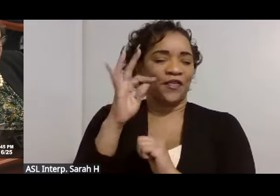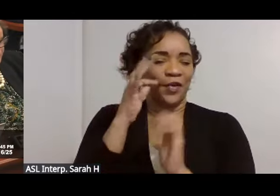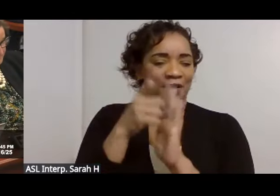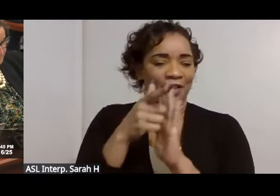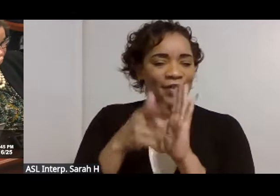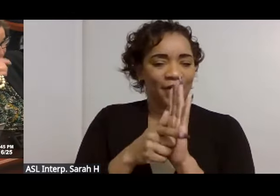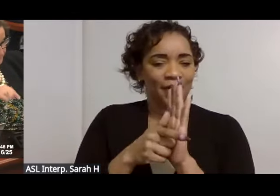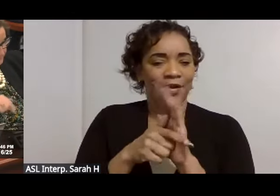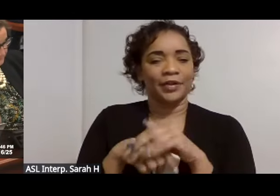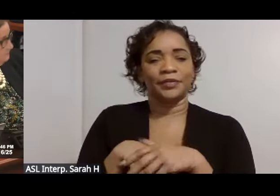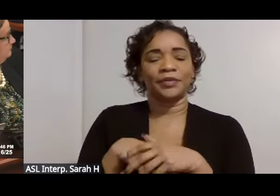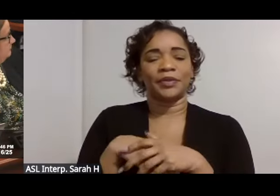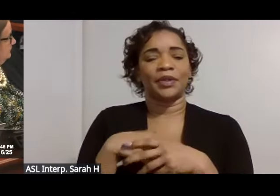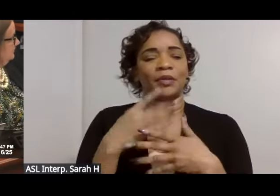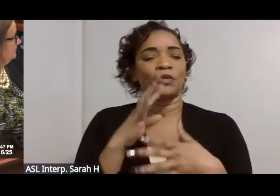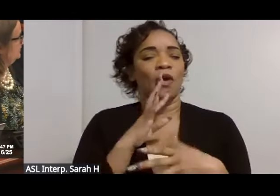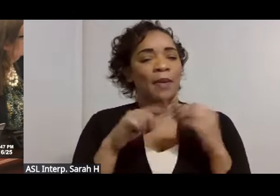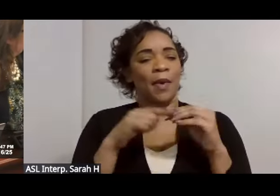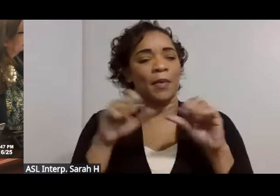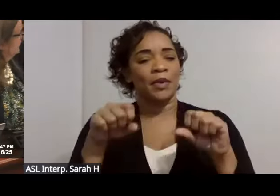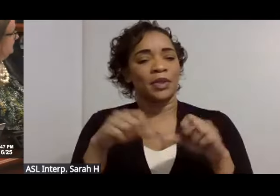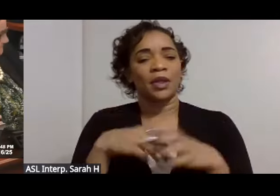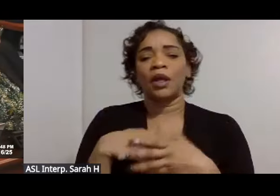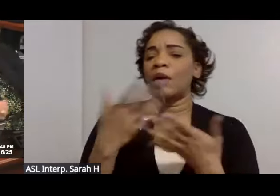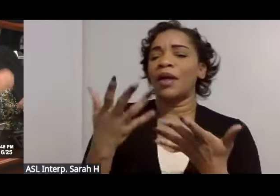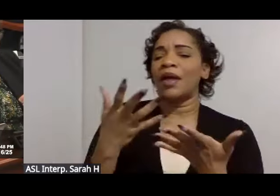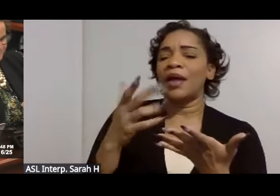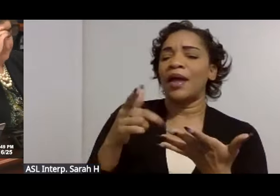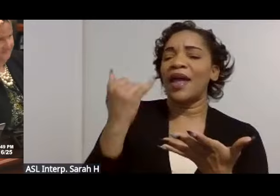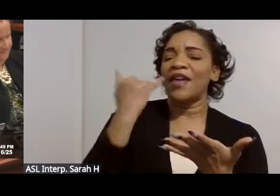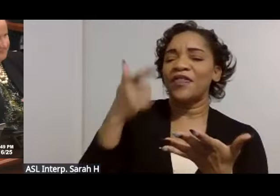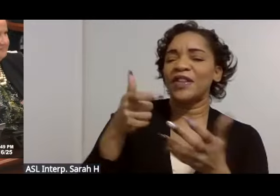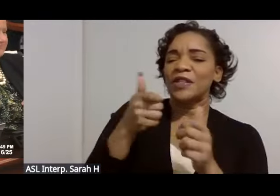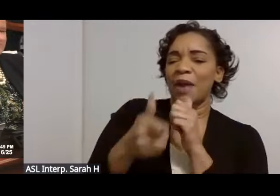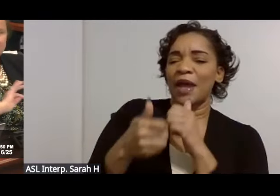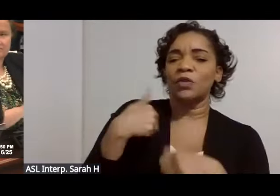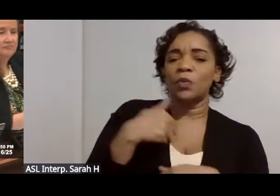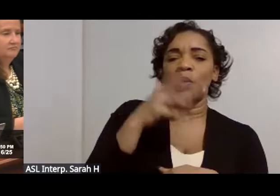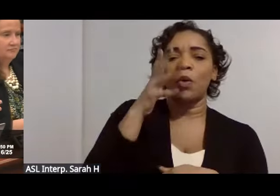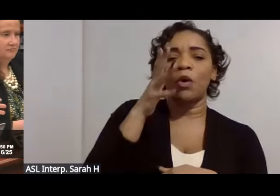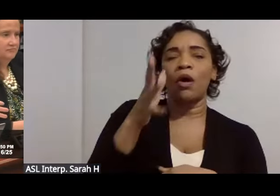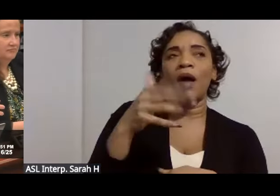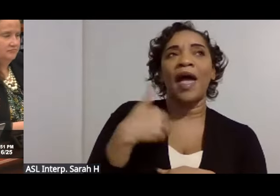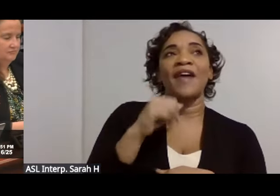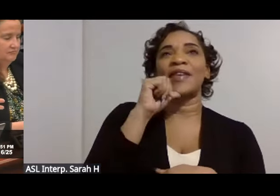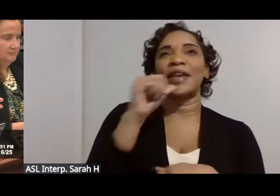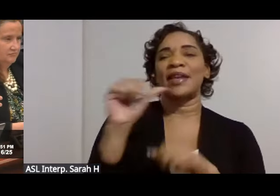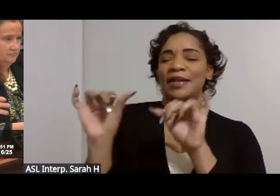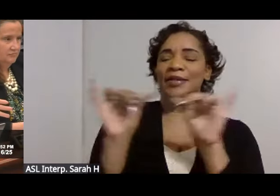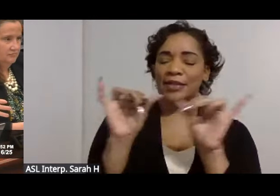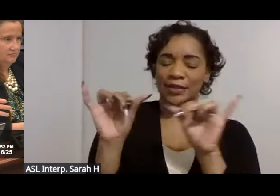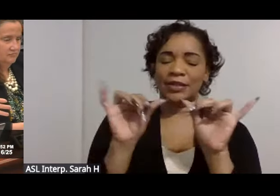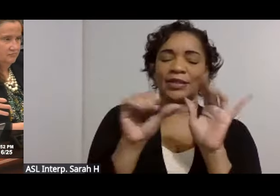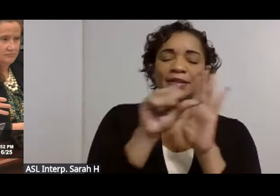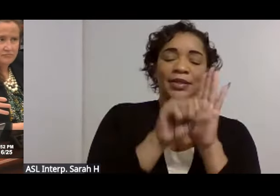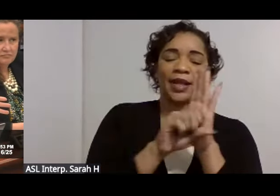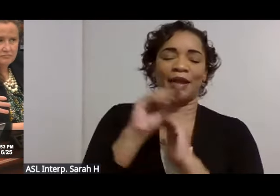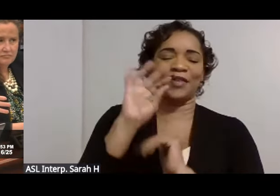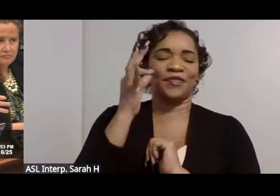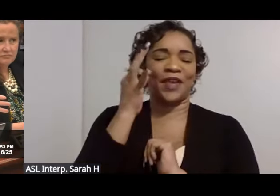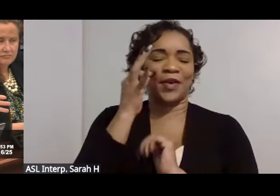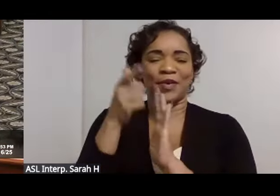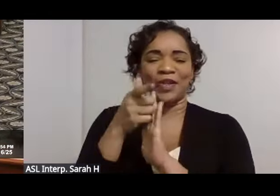passes, that's what we're going to have, is inconsistent state and federal law, which will require two lists. But just